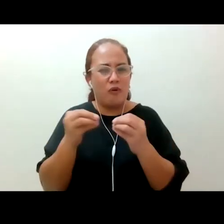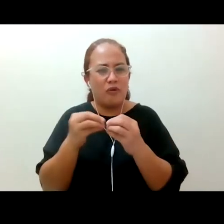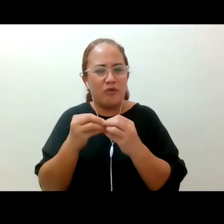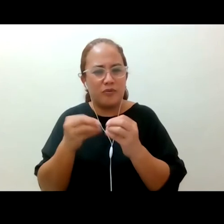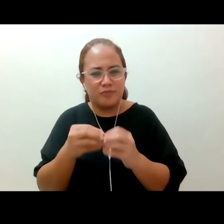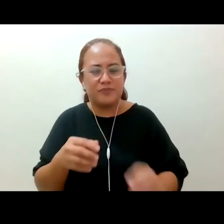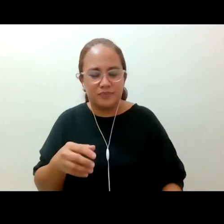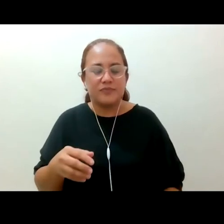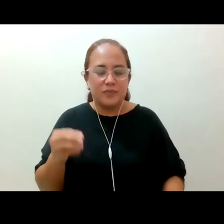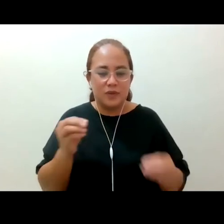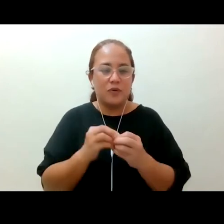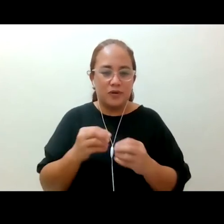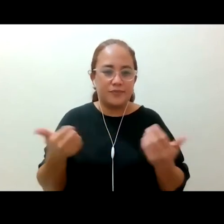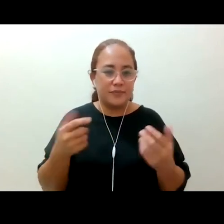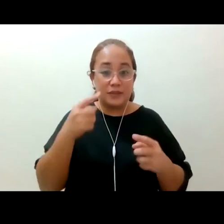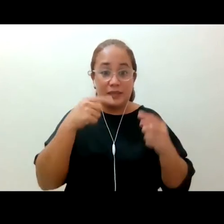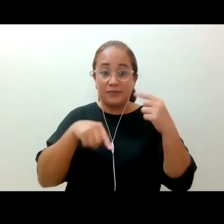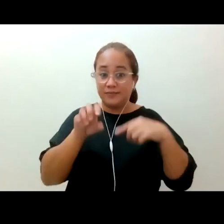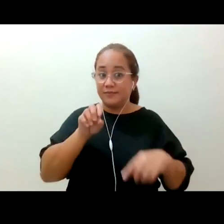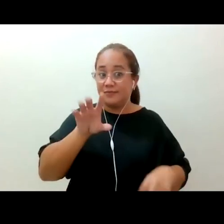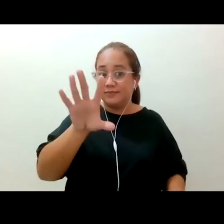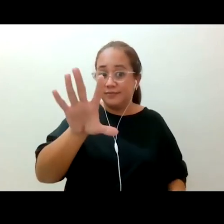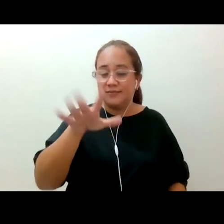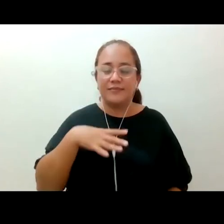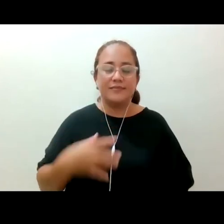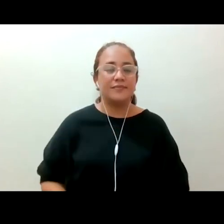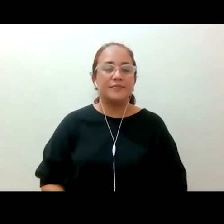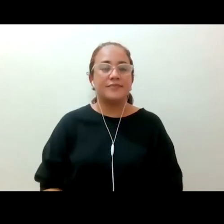and more movements. Okay, let me go back.